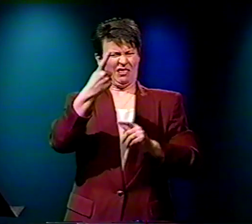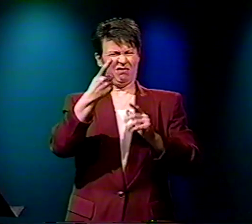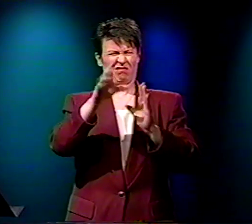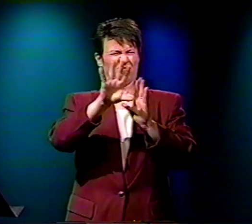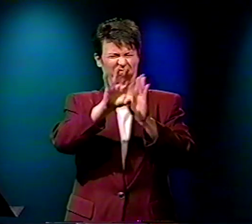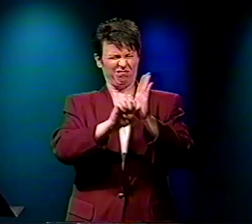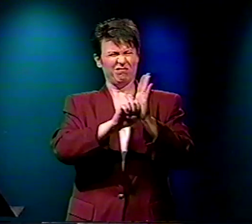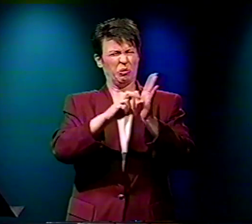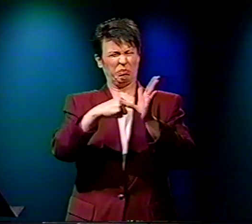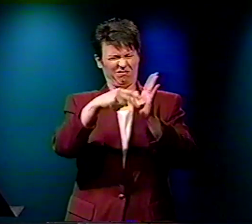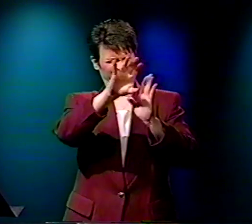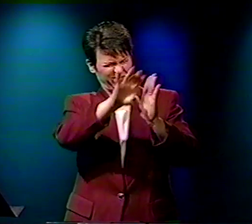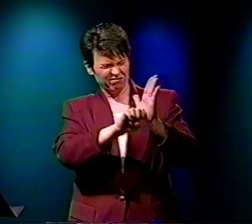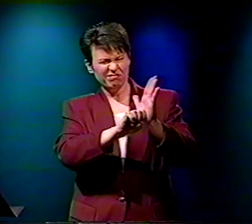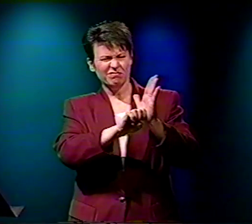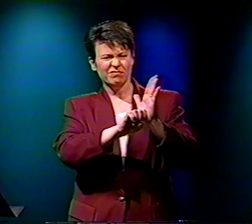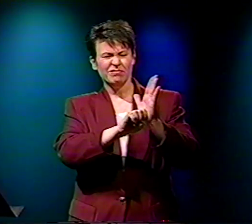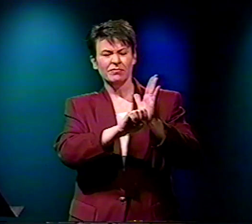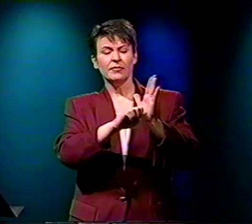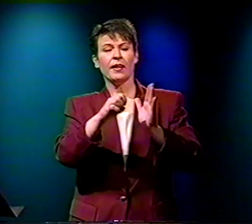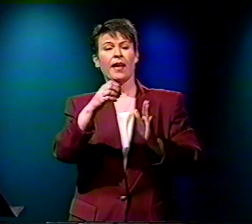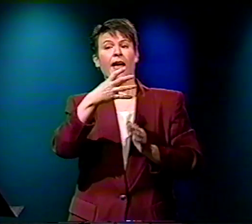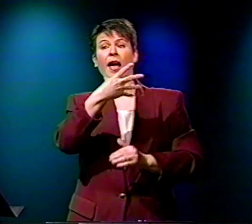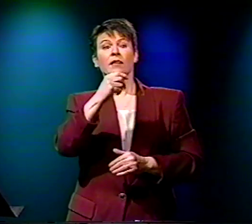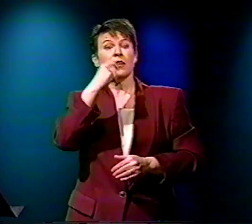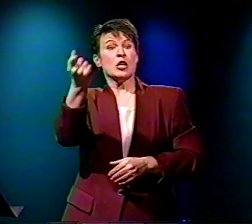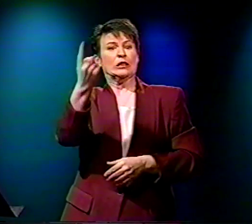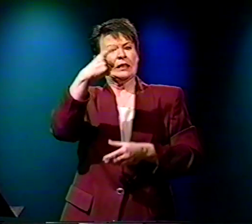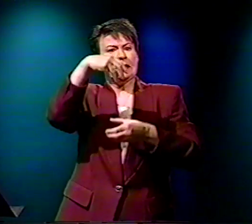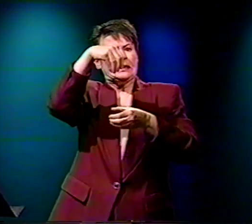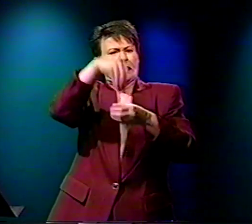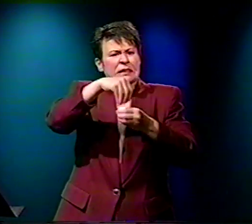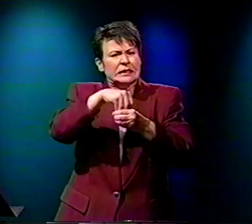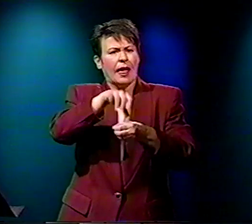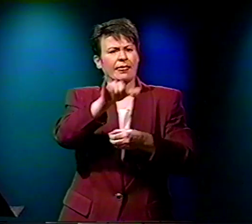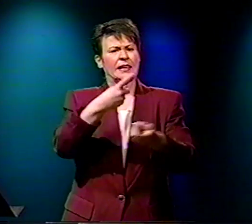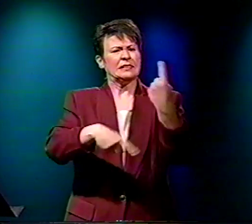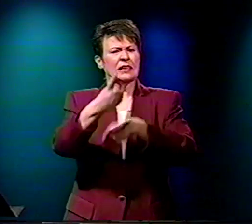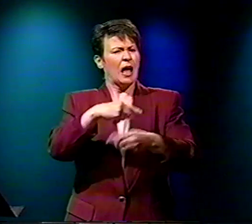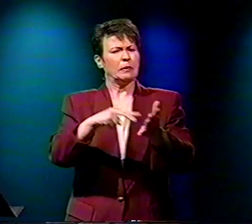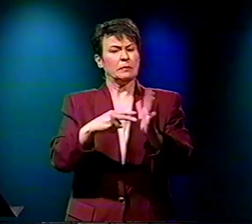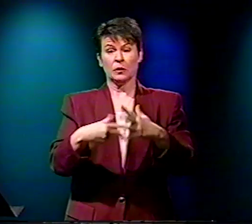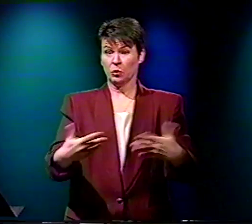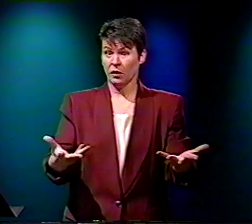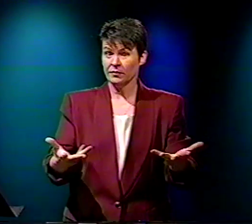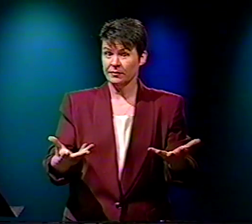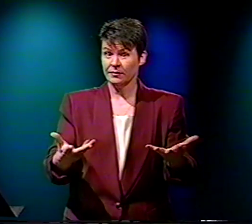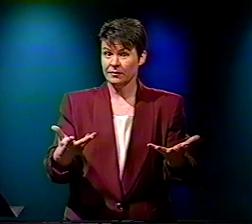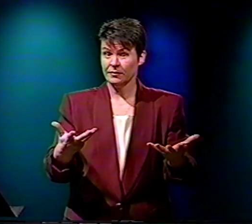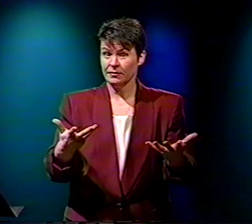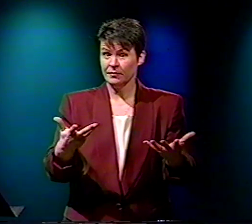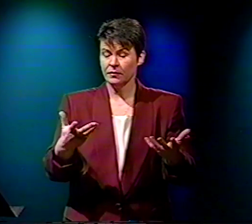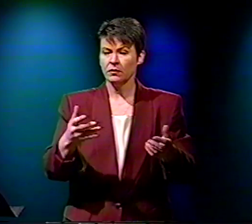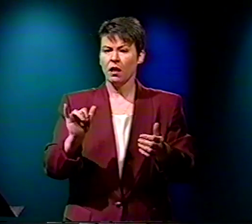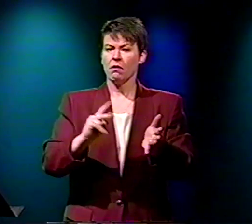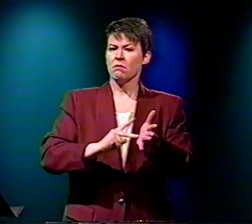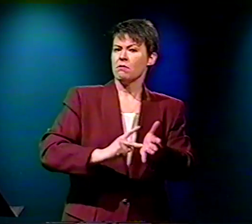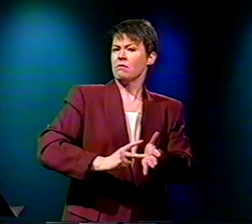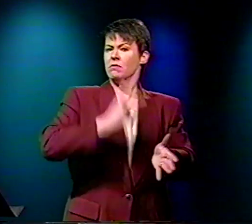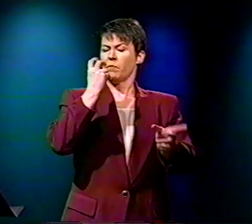if the deaf person doesn't understand this sign for code of ethics, but they not only don't understand the sign, but they don't understand what the implications